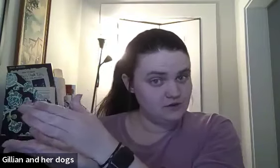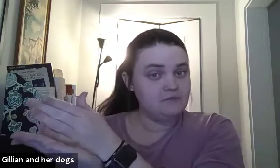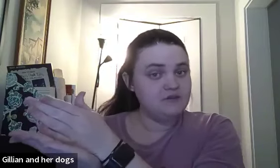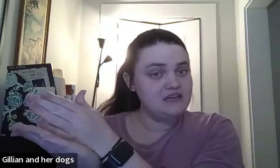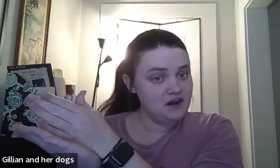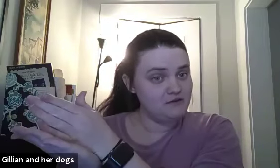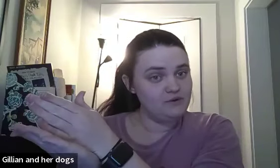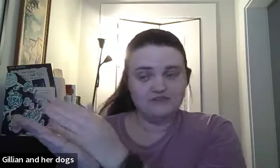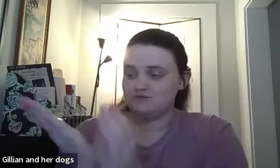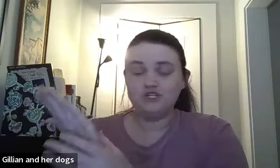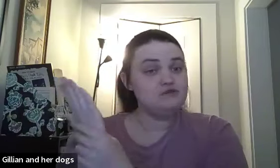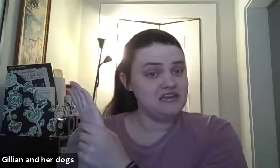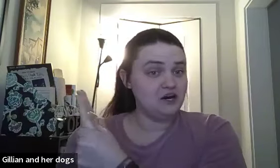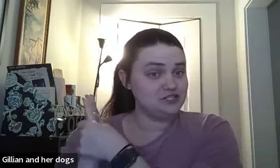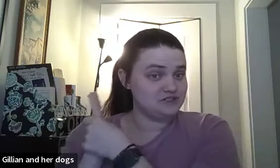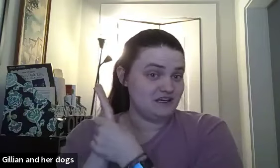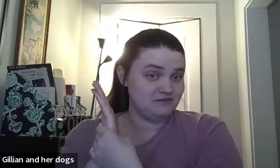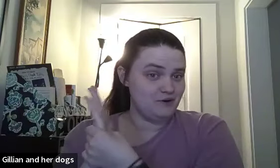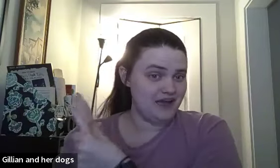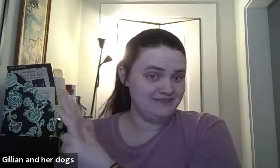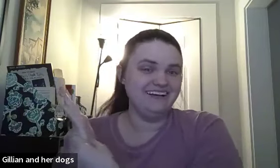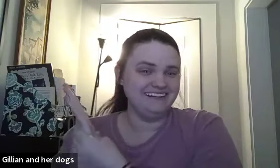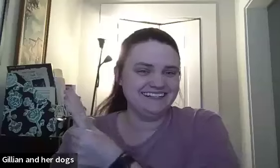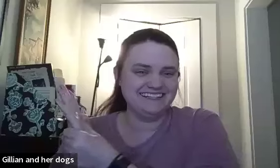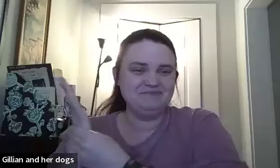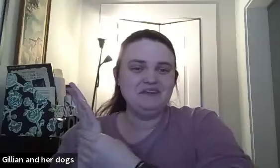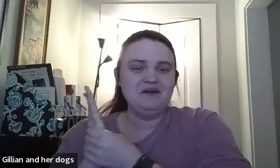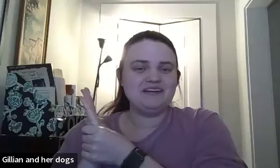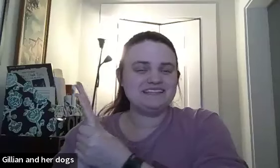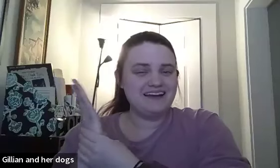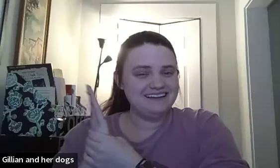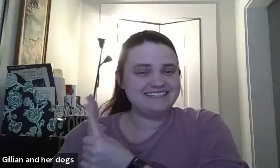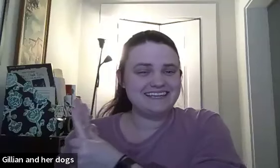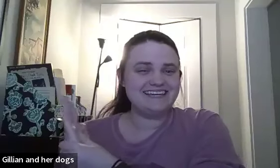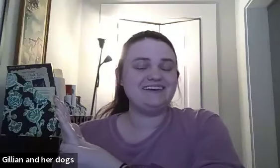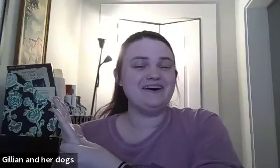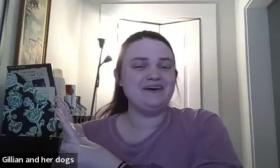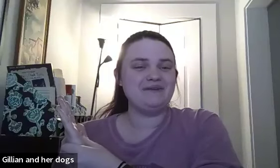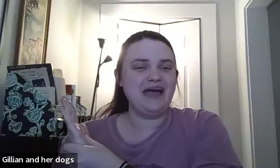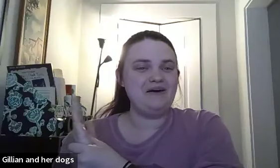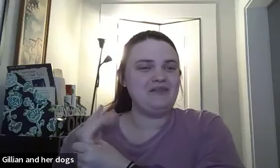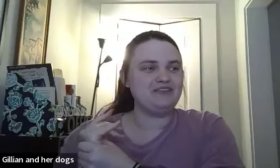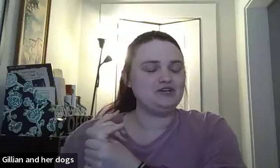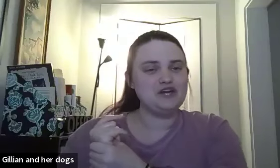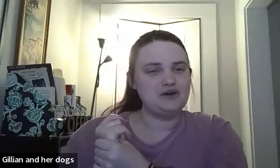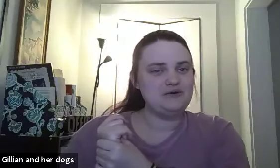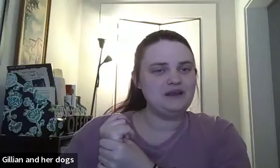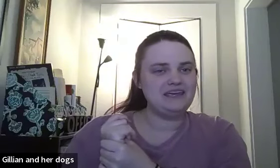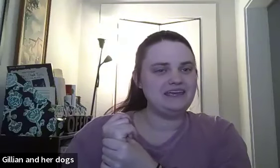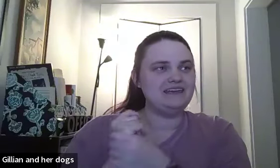you, be careful with this one. You can hurt yourself, okay? Because I like to say how like your tone